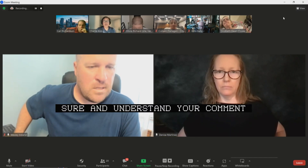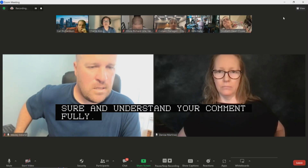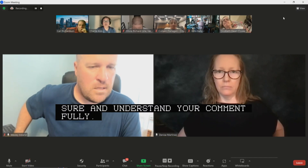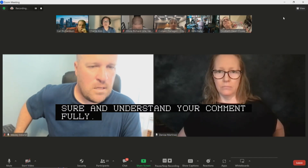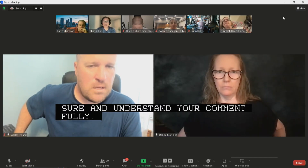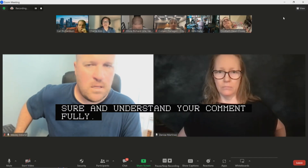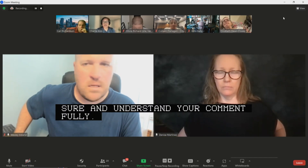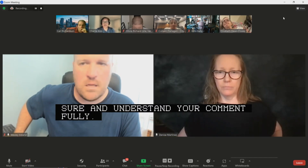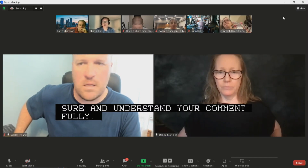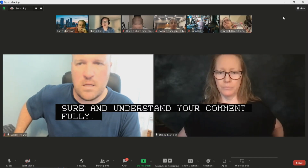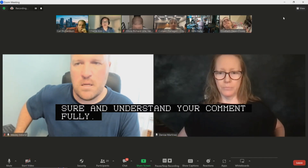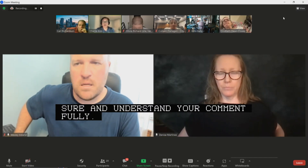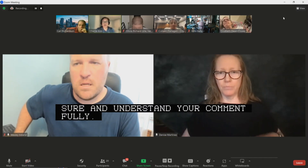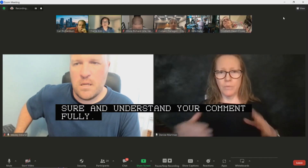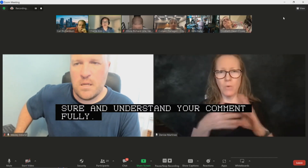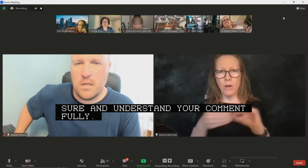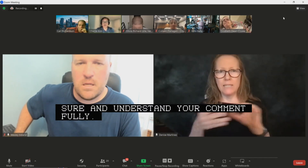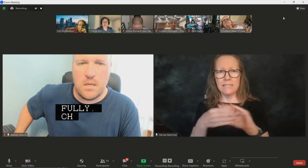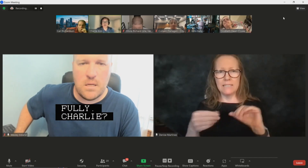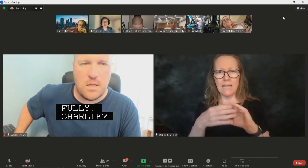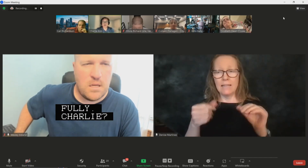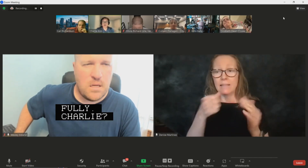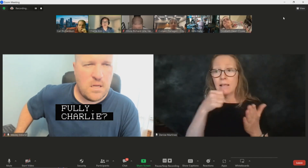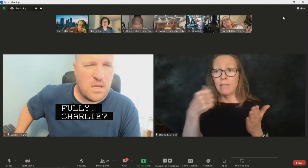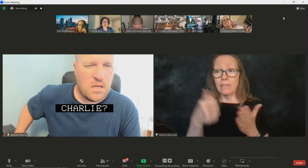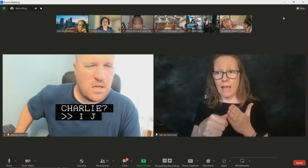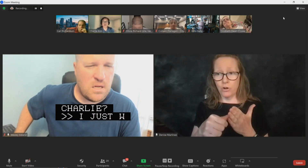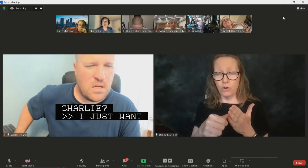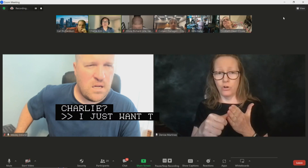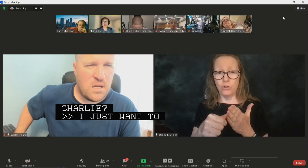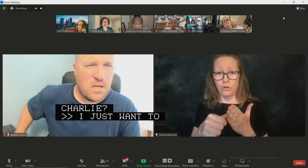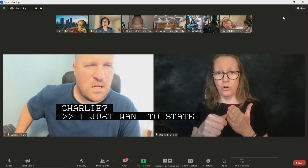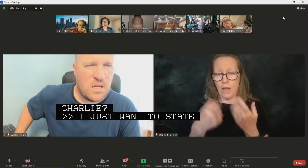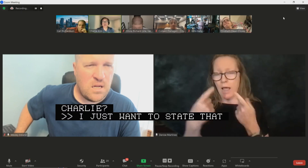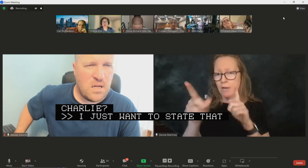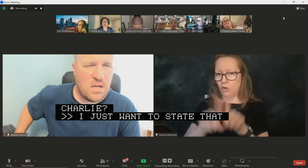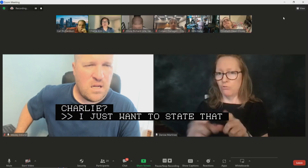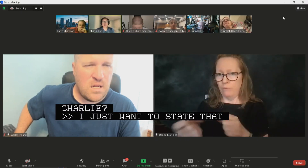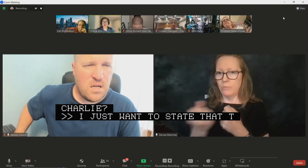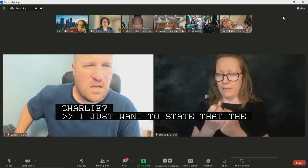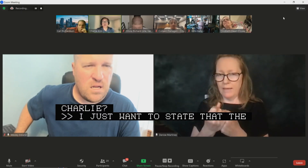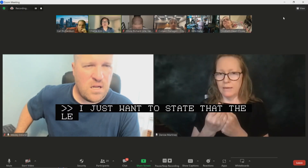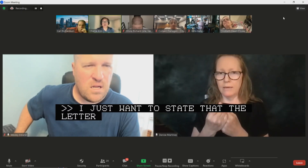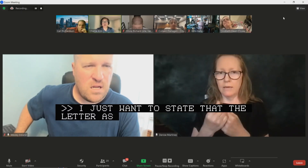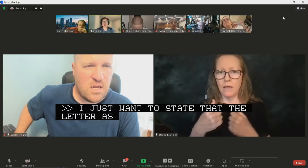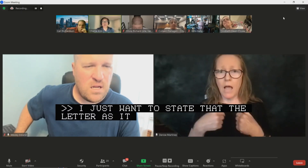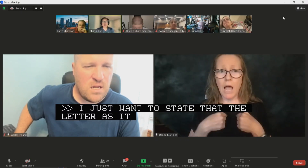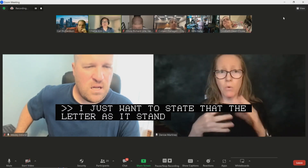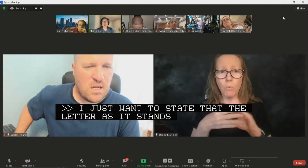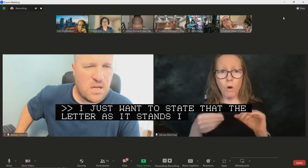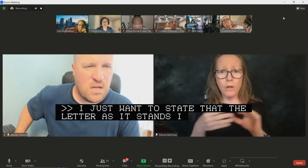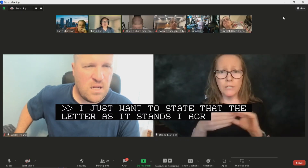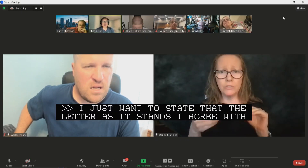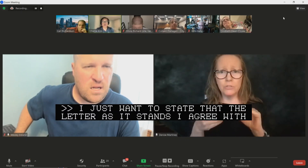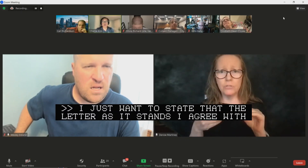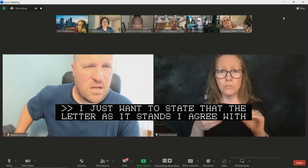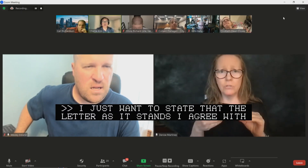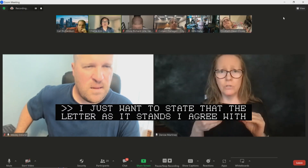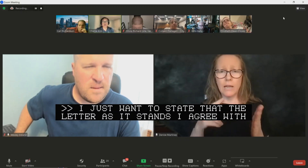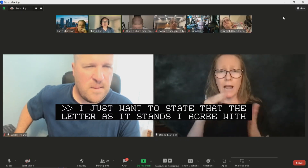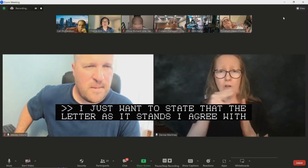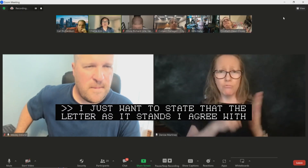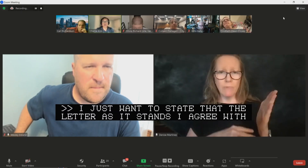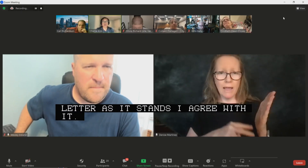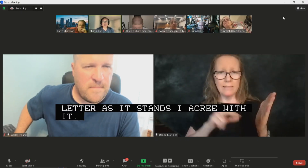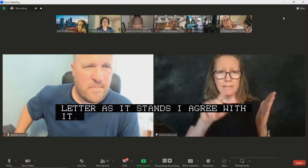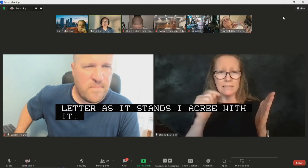Charlie? I just want to state that the letter as it stands, I agree with it. I wanted to go and I read the text for the